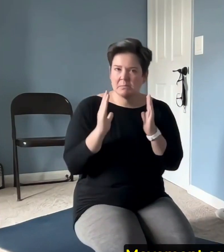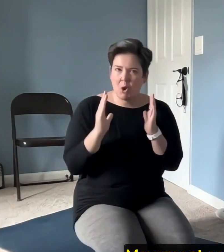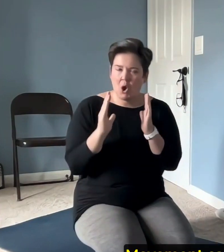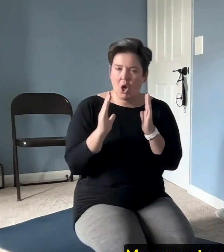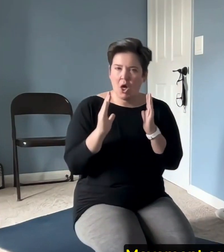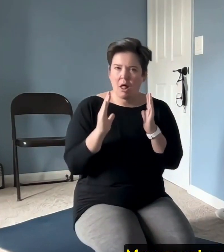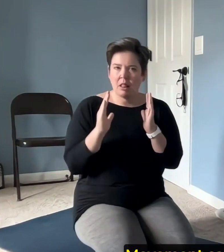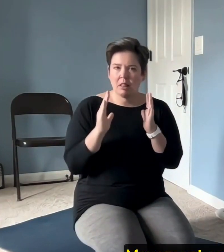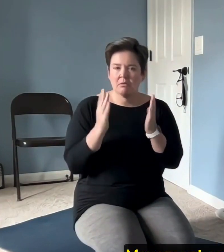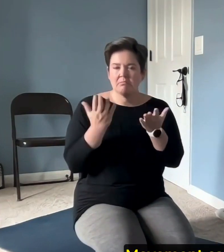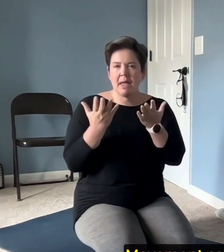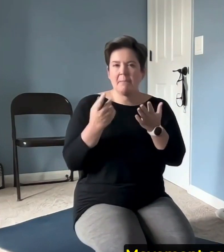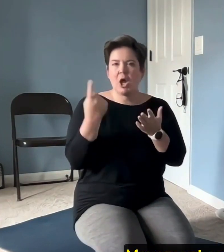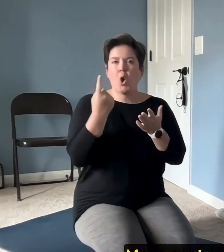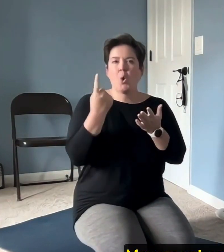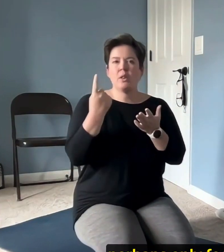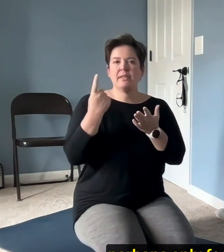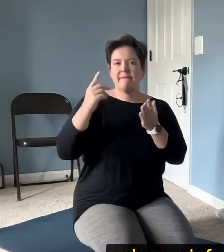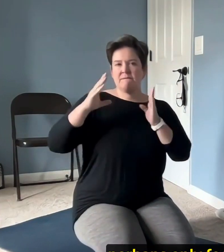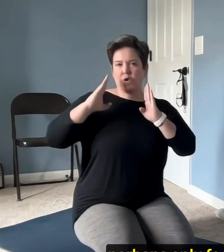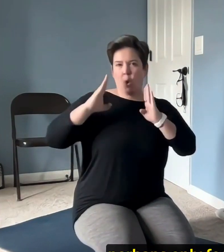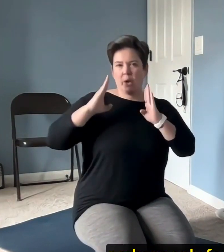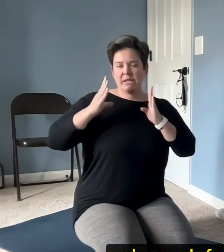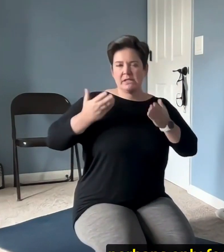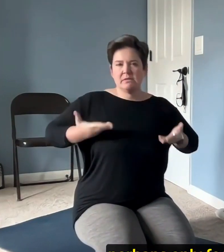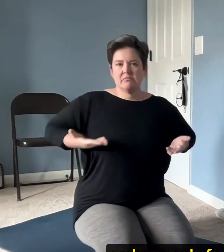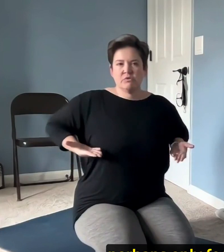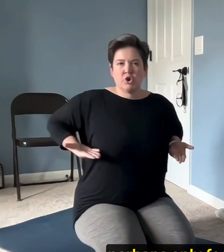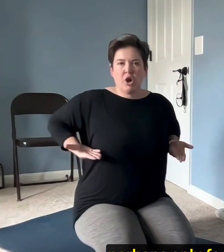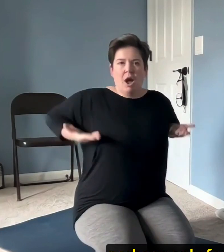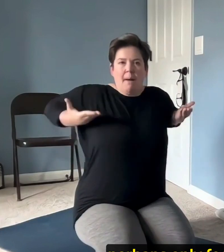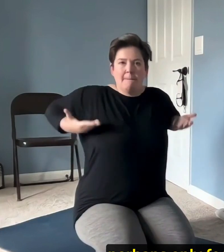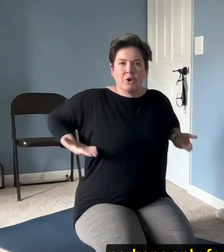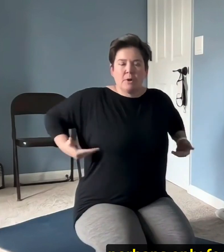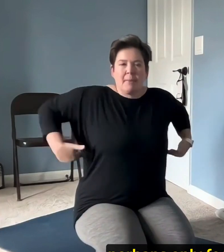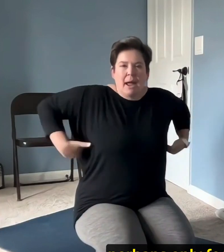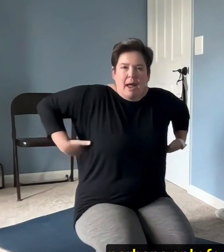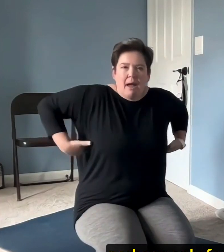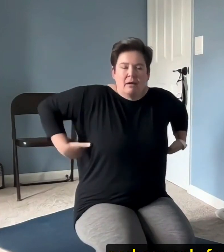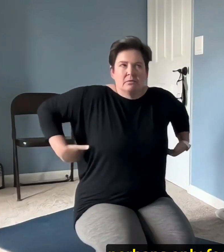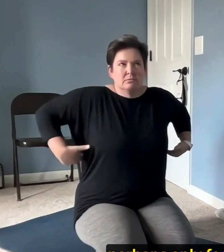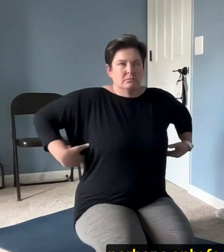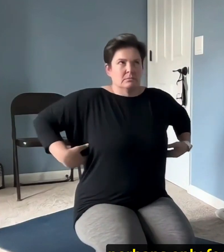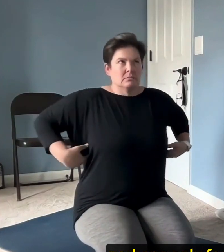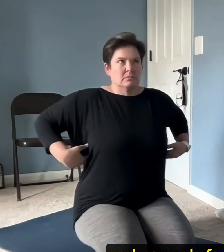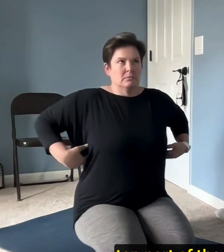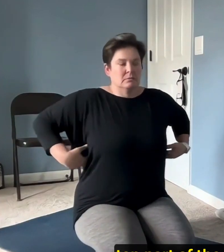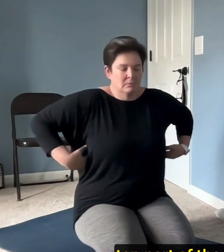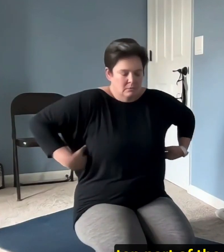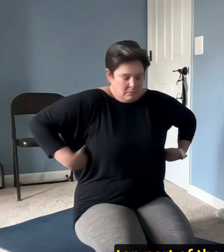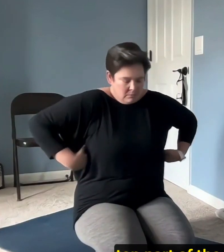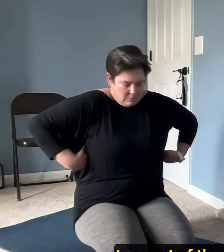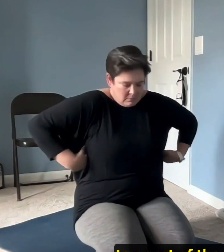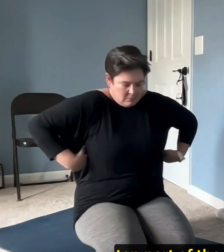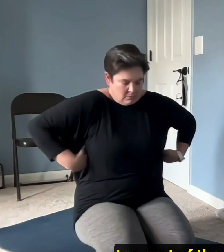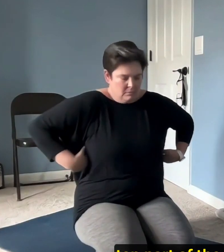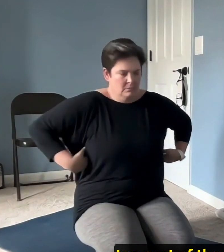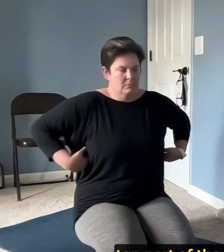Movement can be small, perhaps only focusing on the top part of the